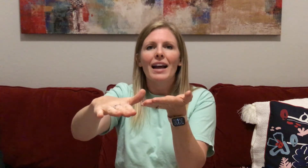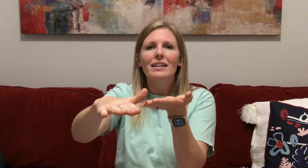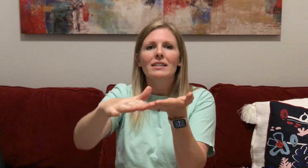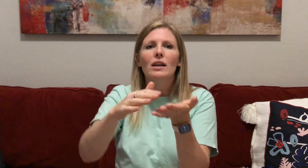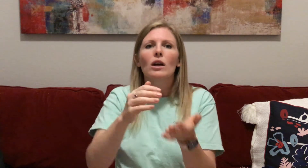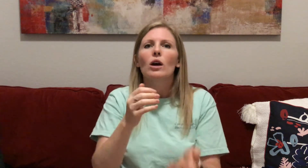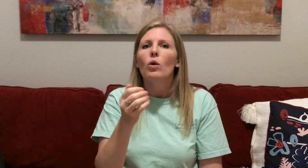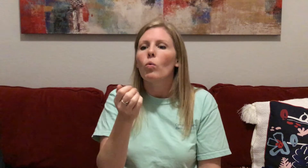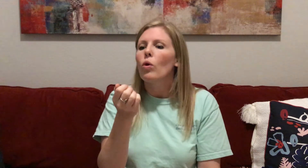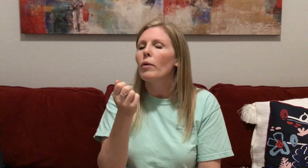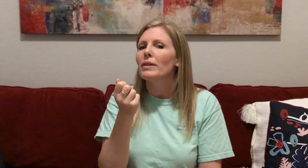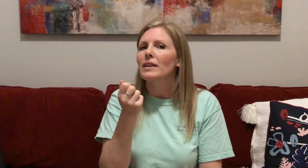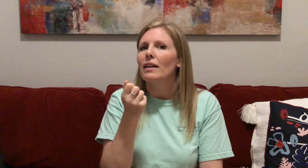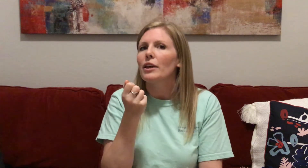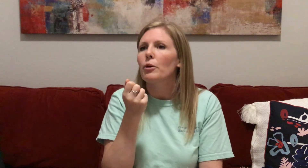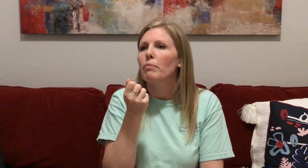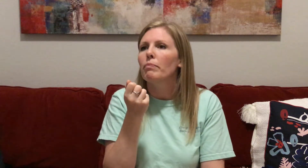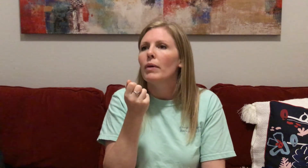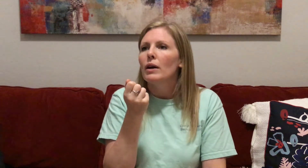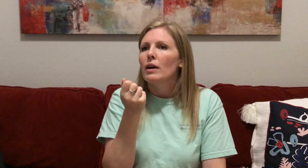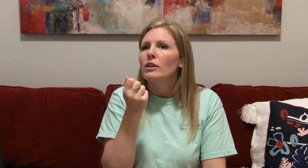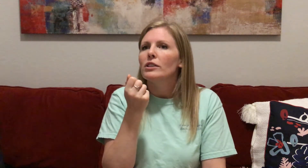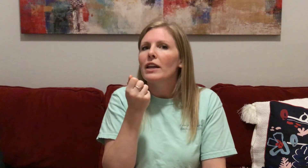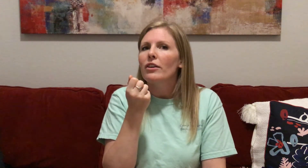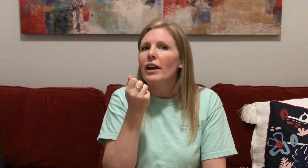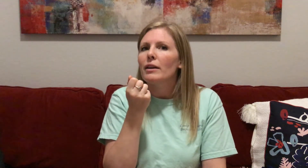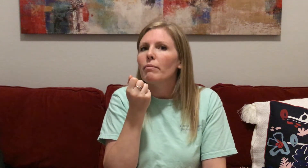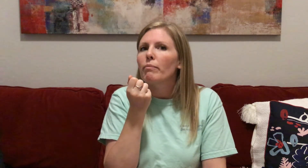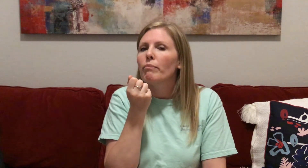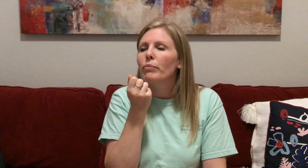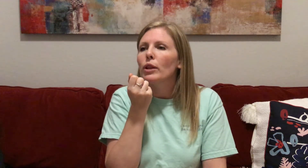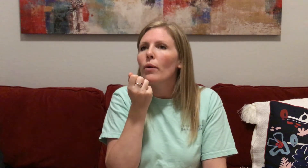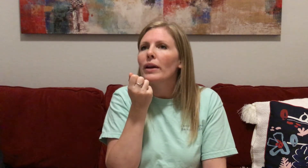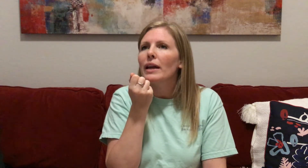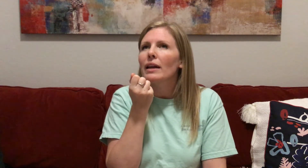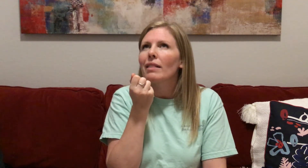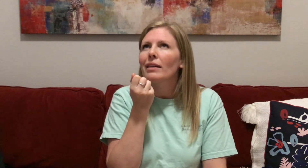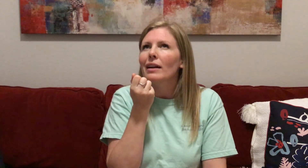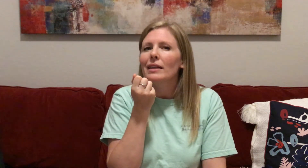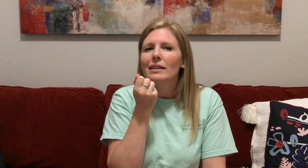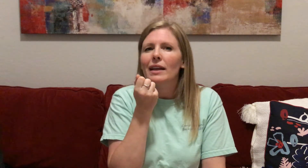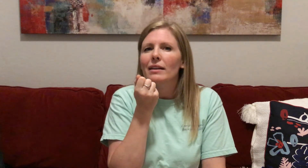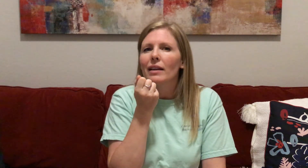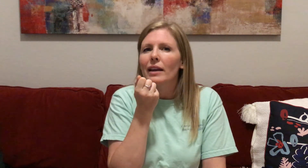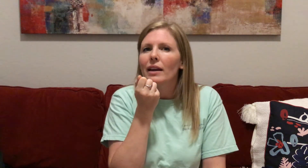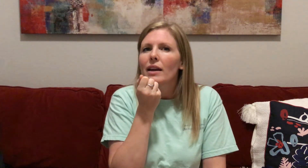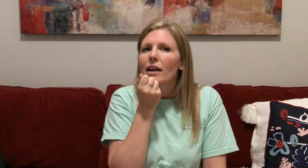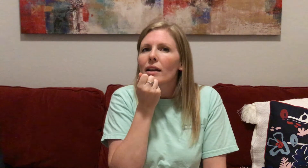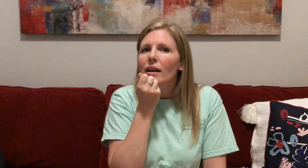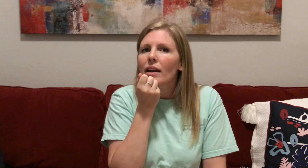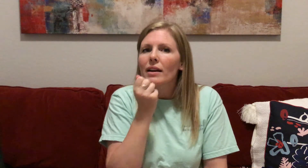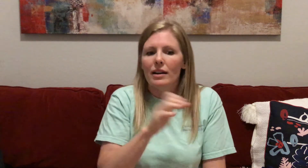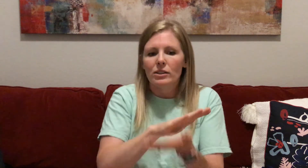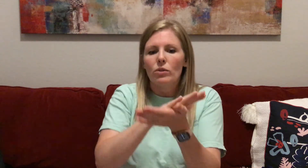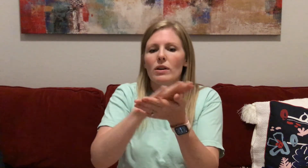nice. Warm, it's kind of like you're taking your hand and blowing it, kind of like a dandelion. So